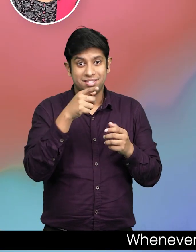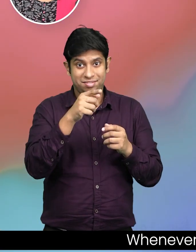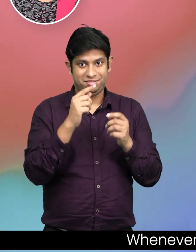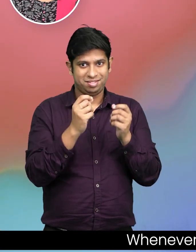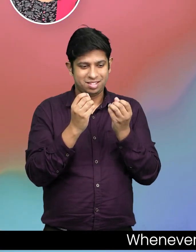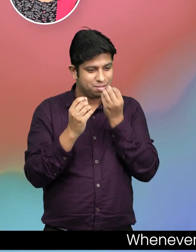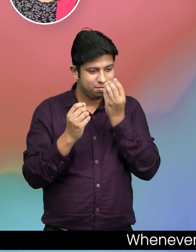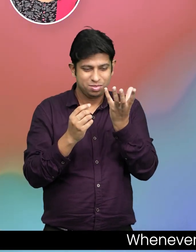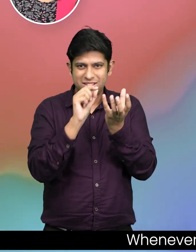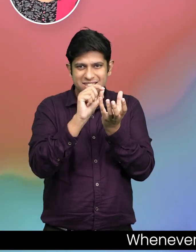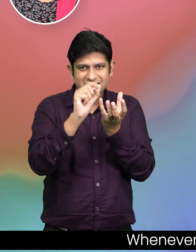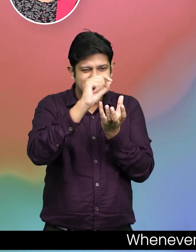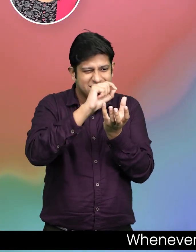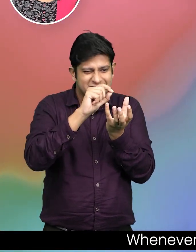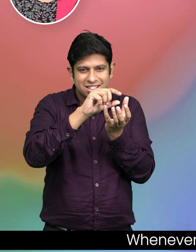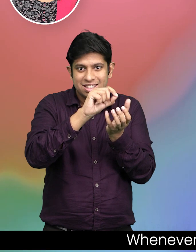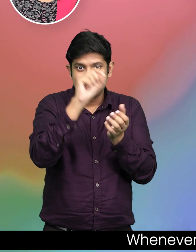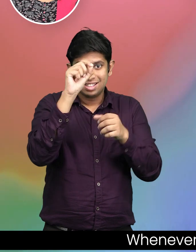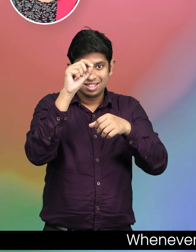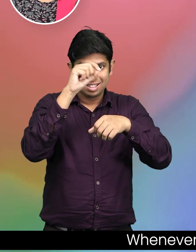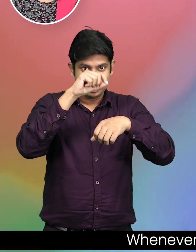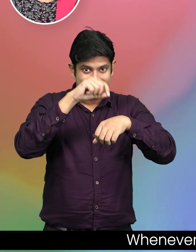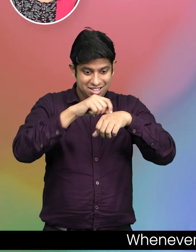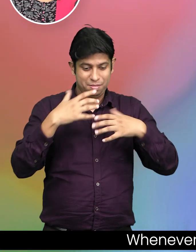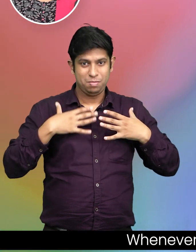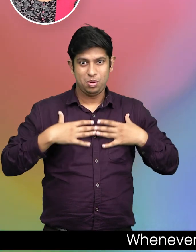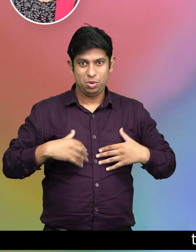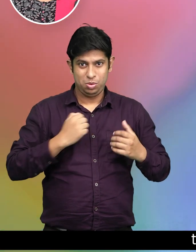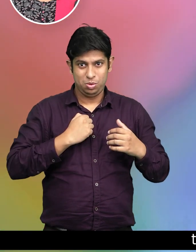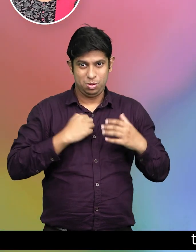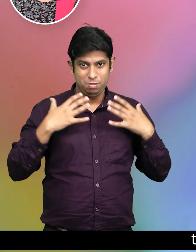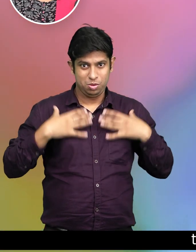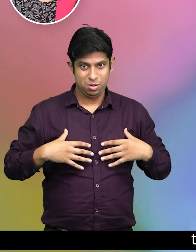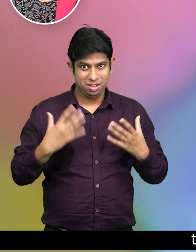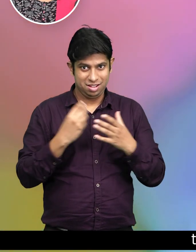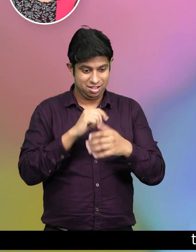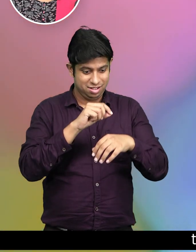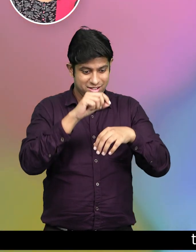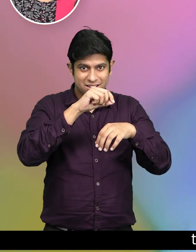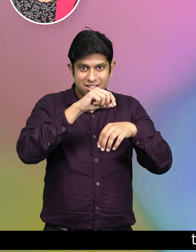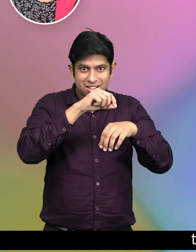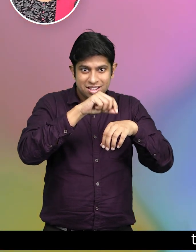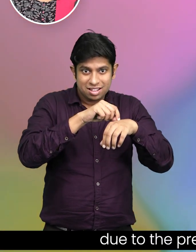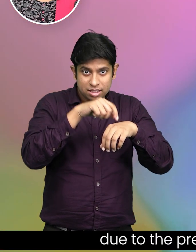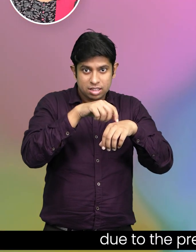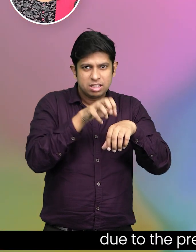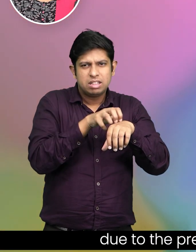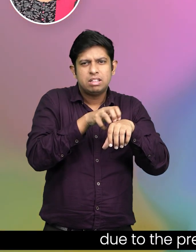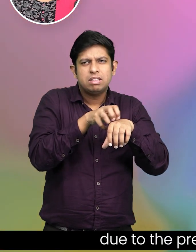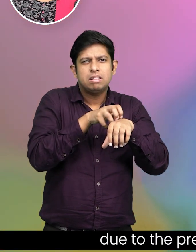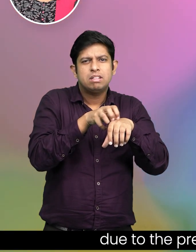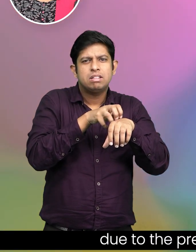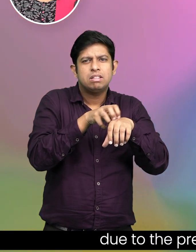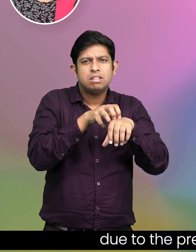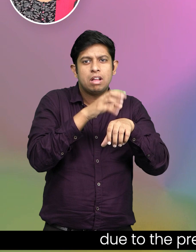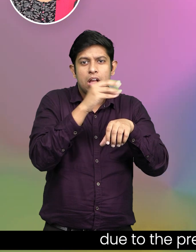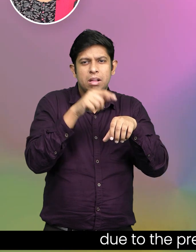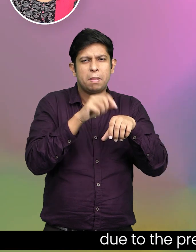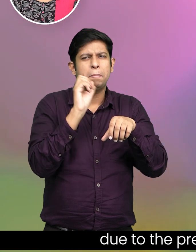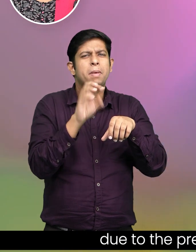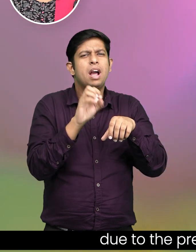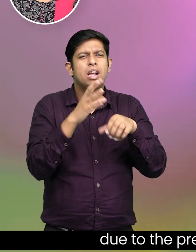Whenever pollen grains enter our body, they cause allergies due to the presence